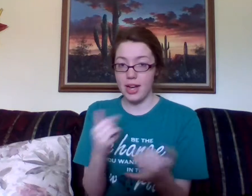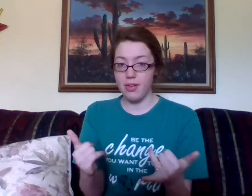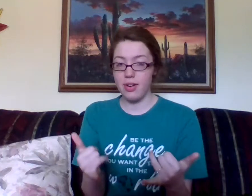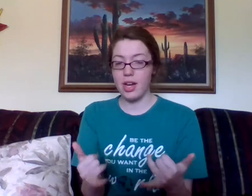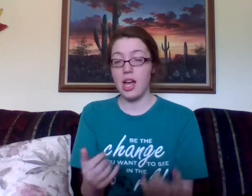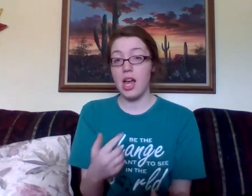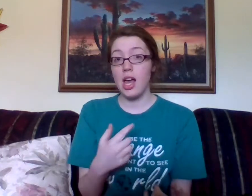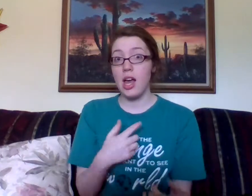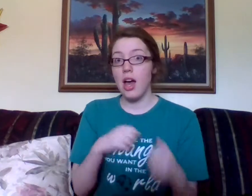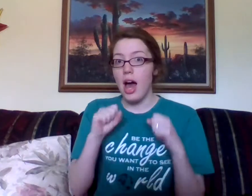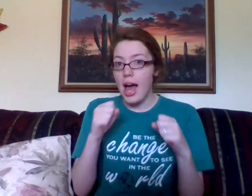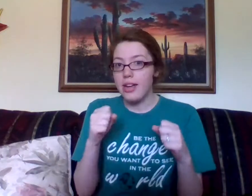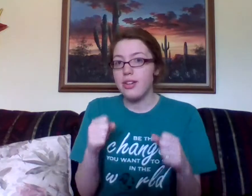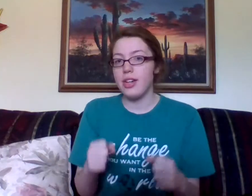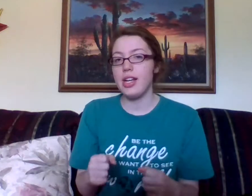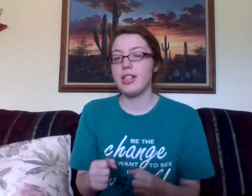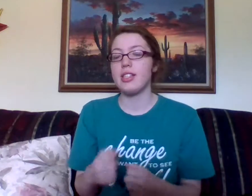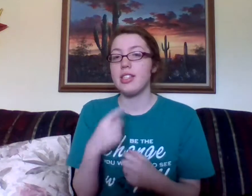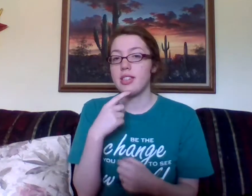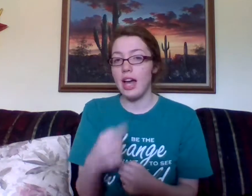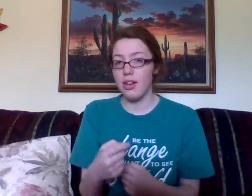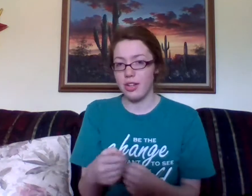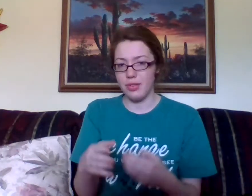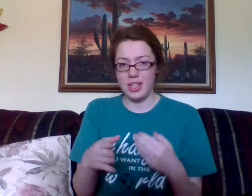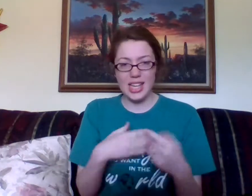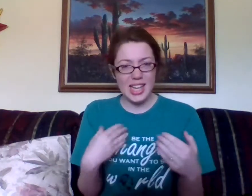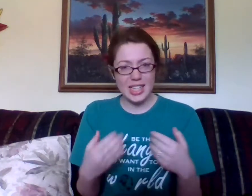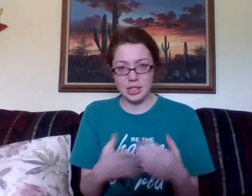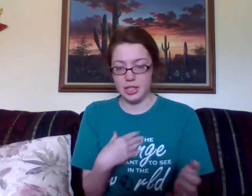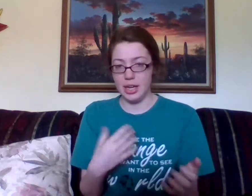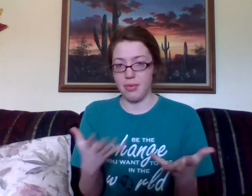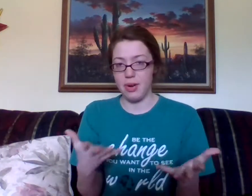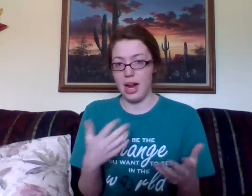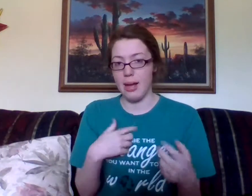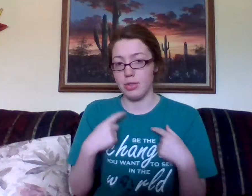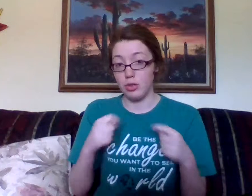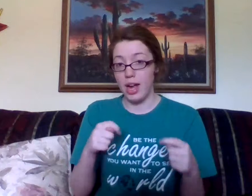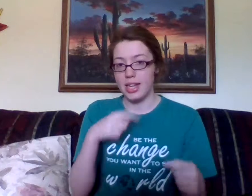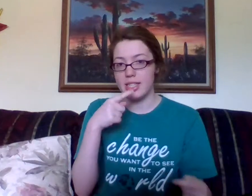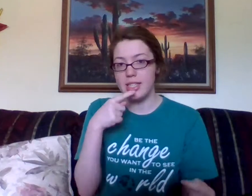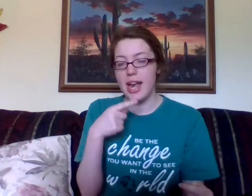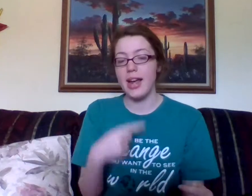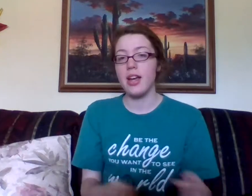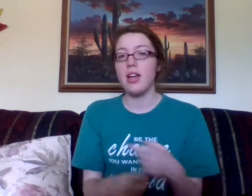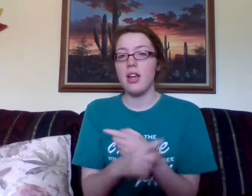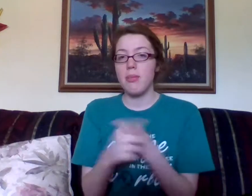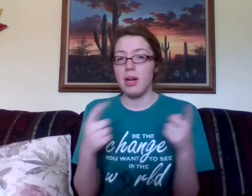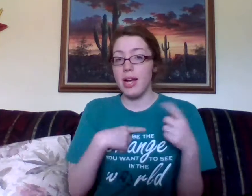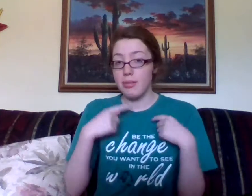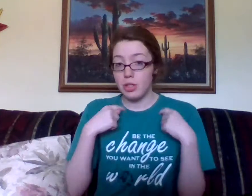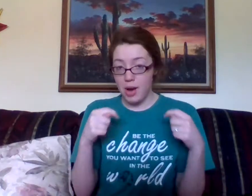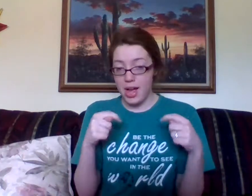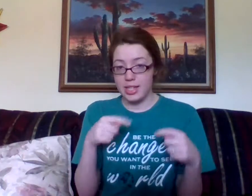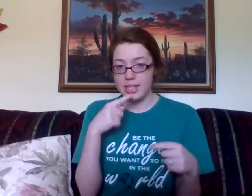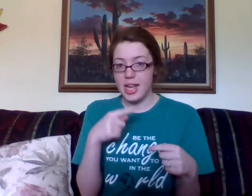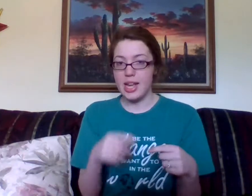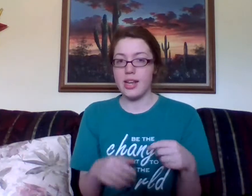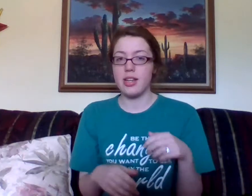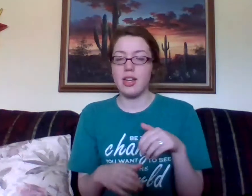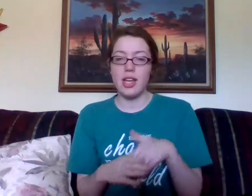now, I could tell you easily what I'm trying to say. But I am trying to say it